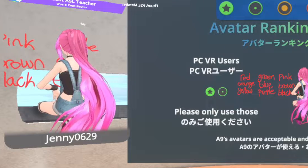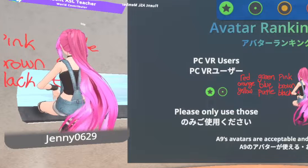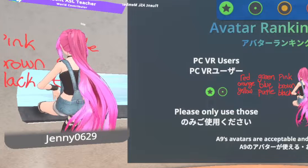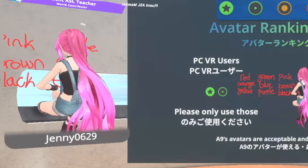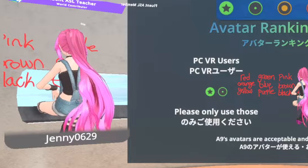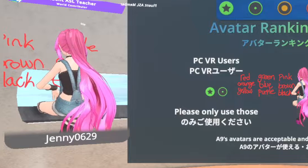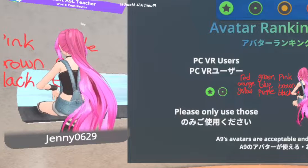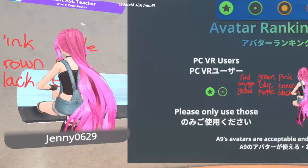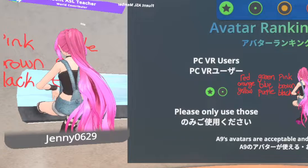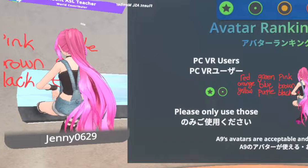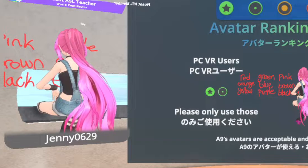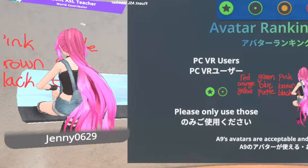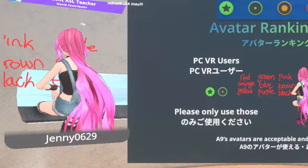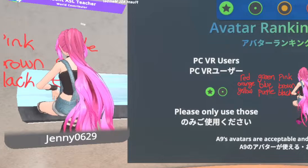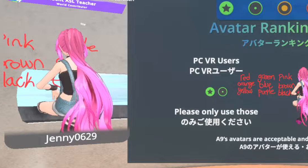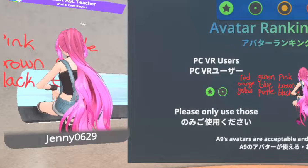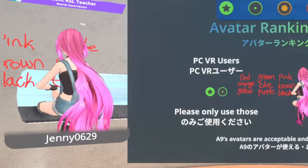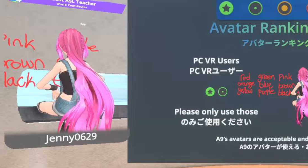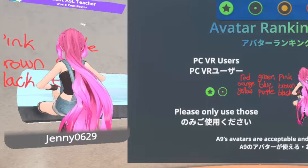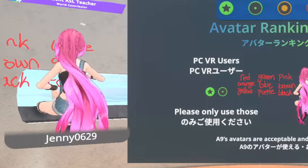and tan.